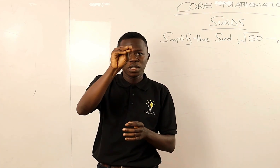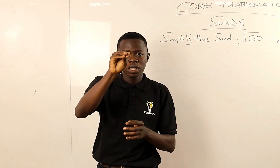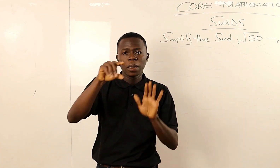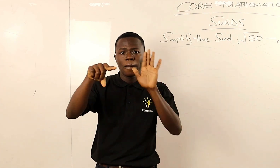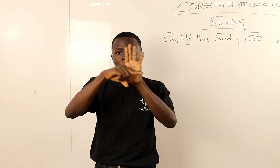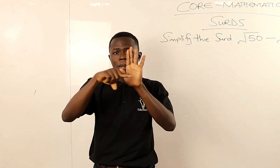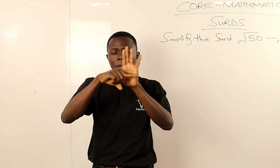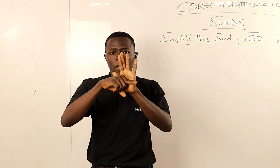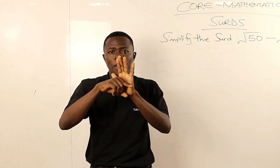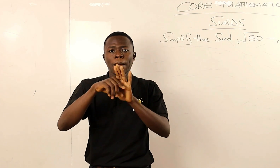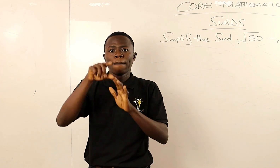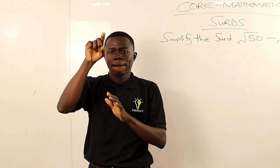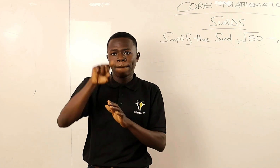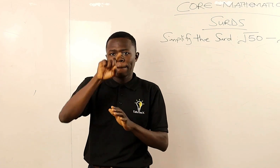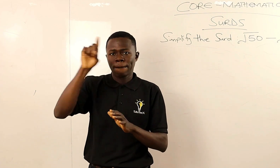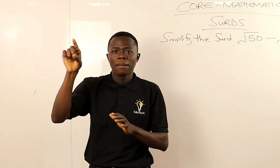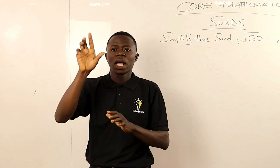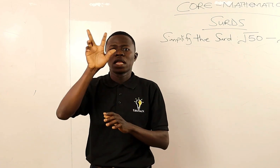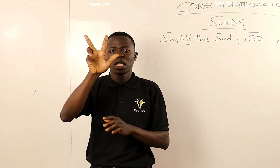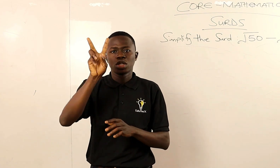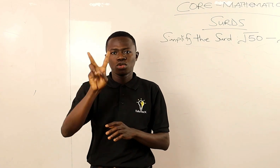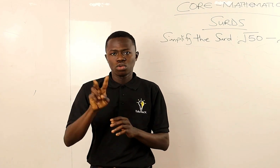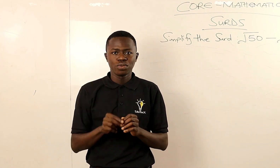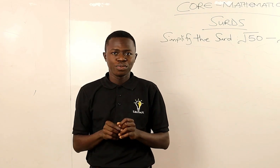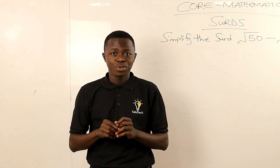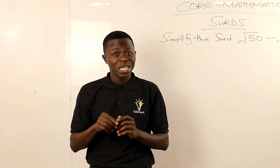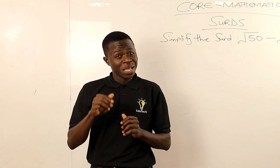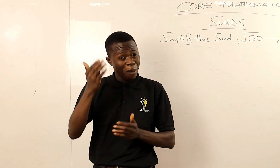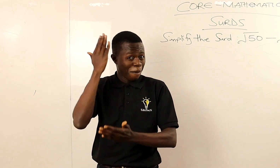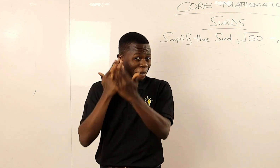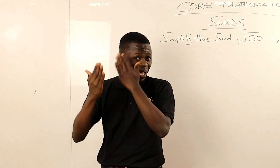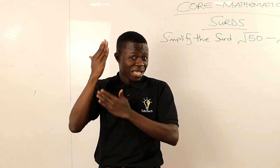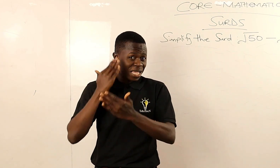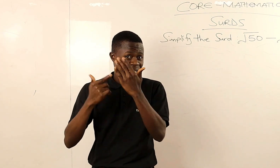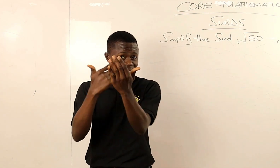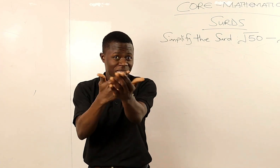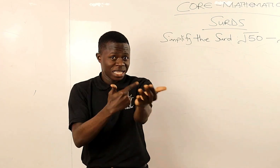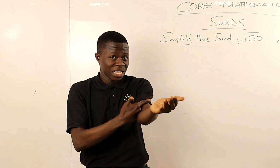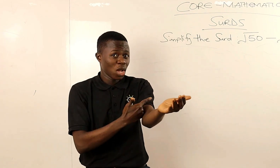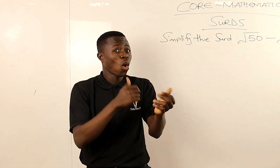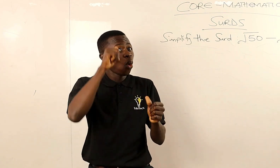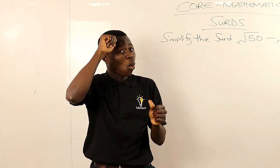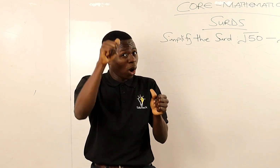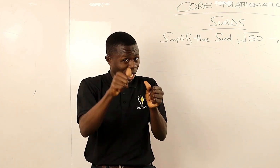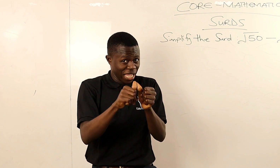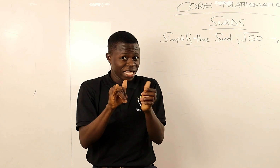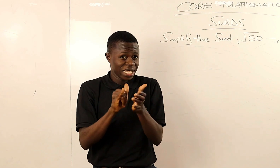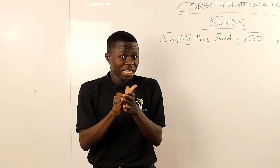simplify the said square root of 50 minus square root of 32. You remember